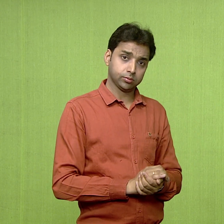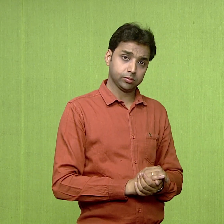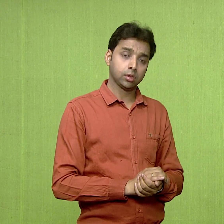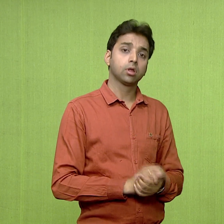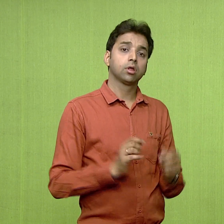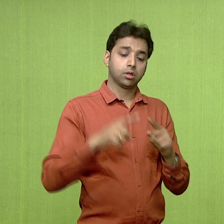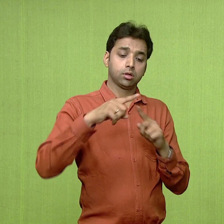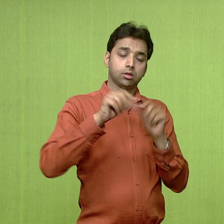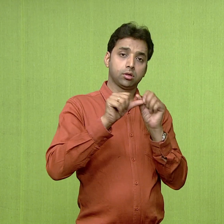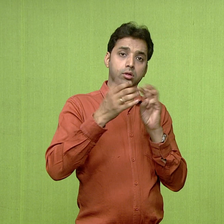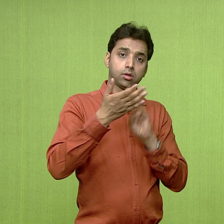Tamil,